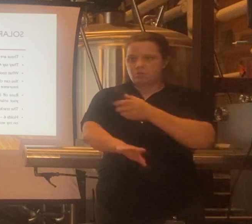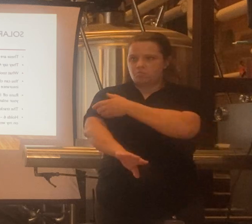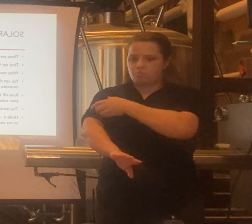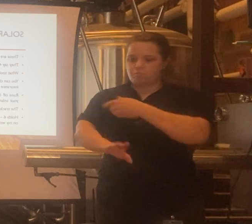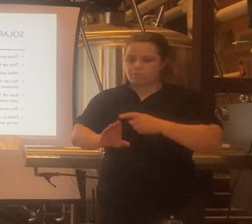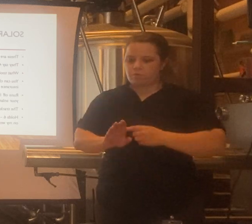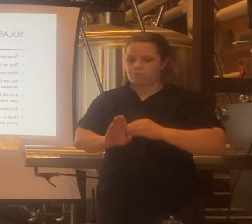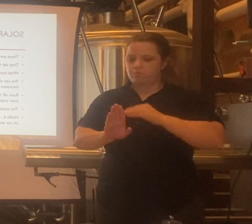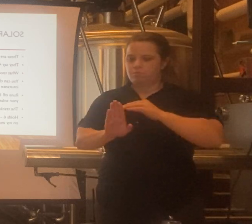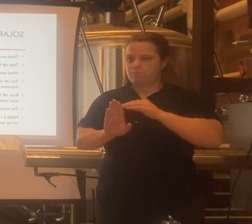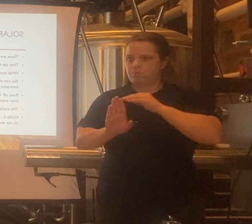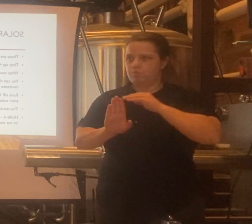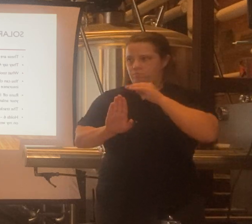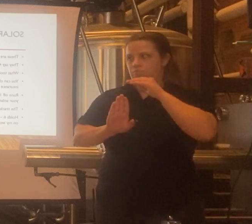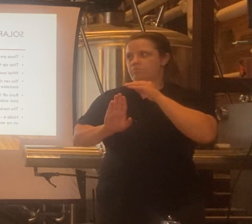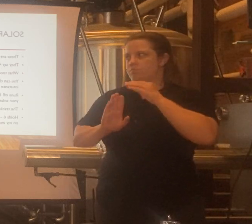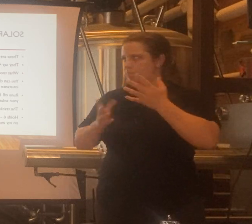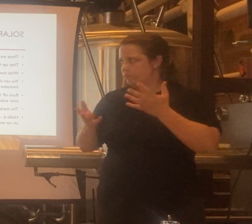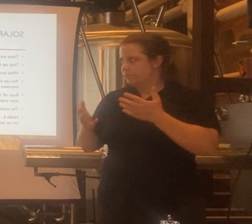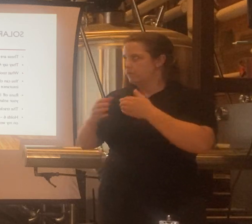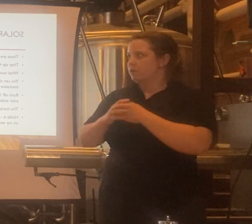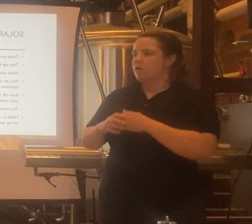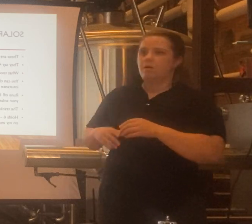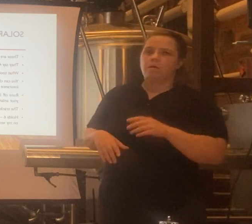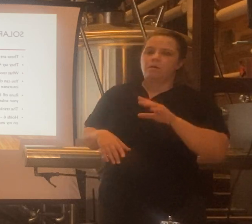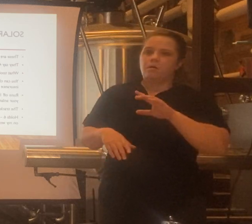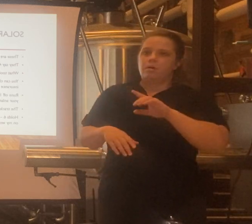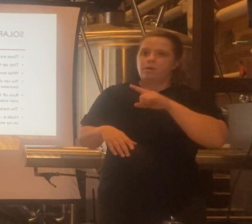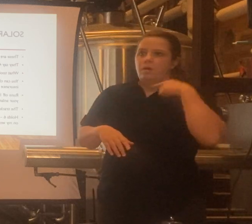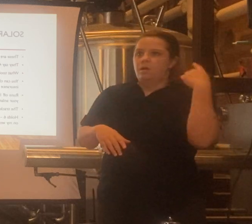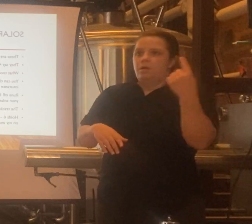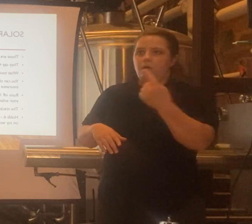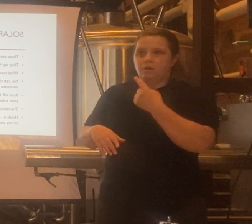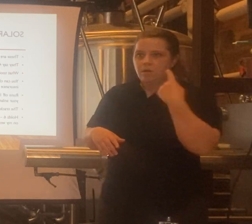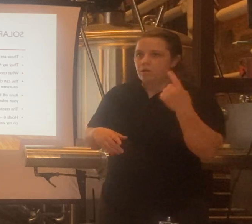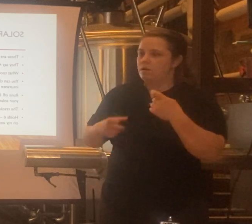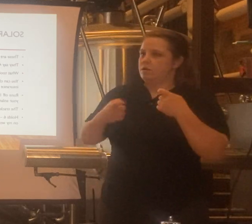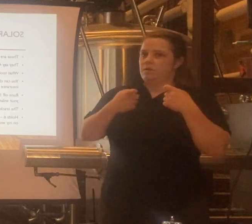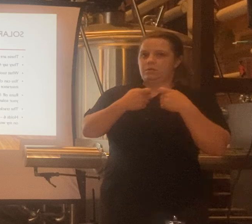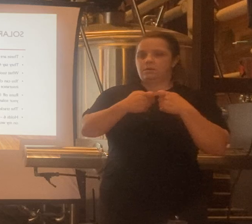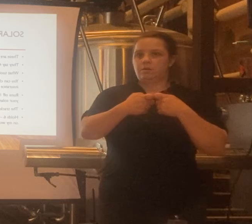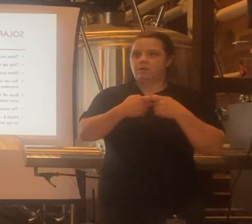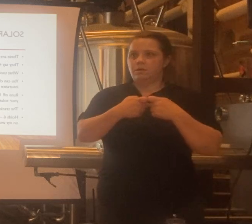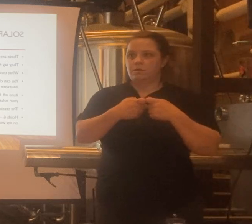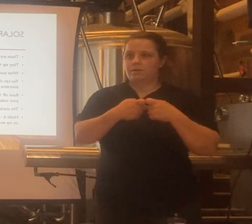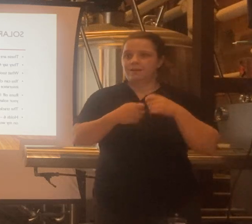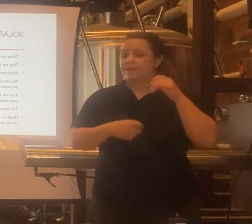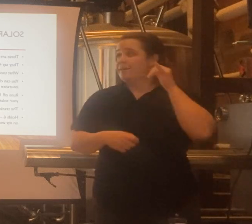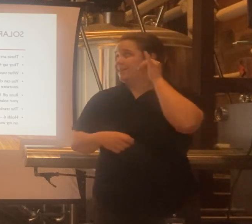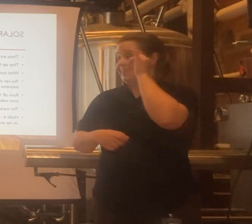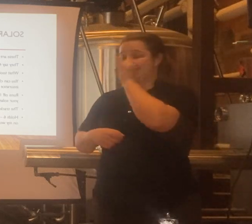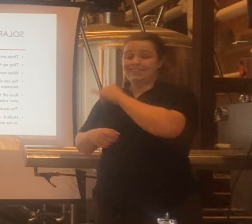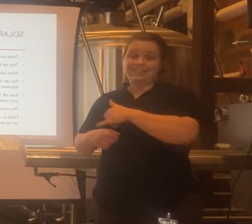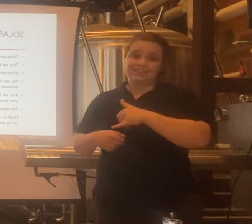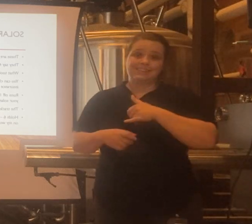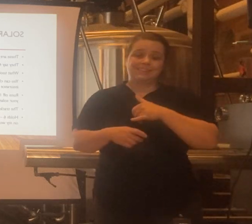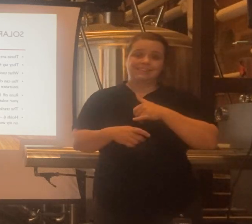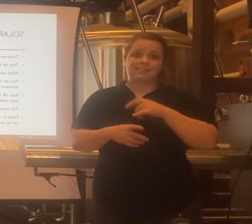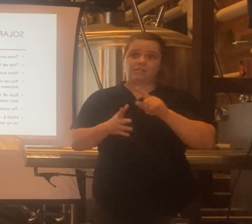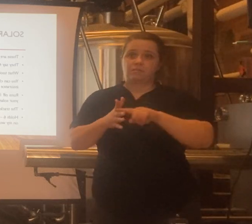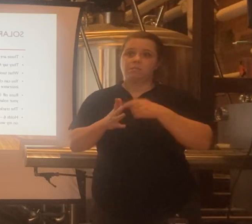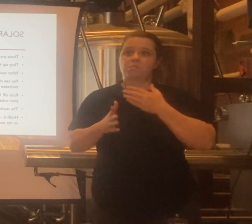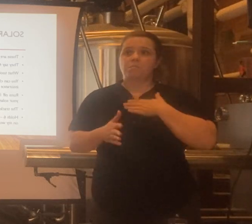thing is I know it's always charged because in an event like I just had with the tornado, that's the thing that got my house going is the power from the